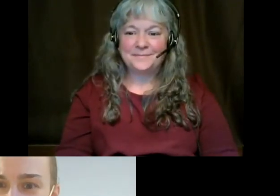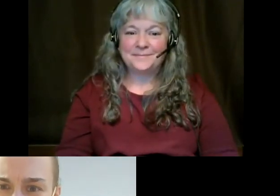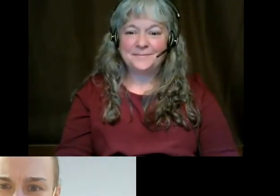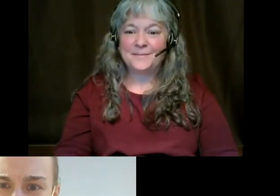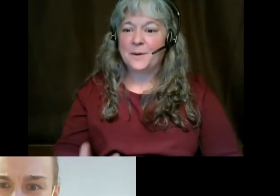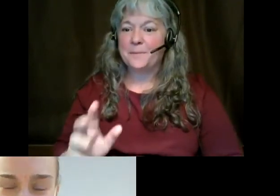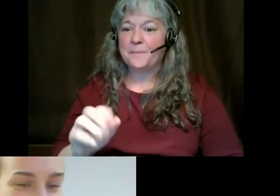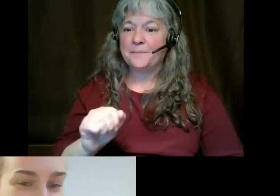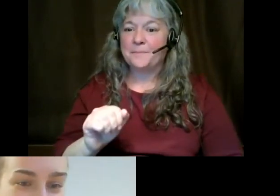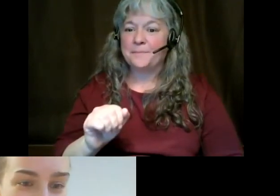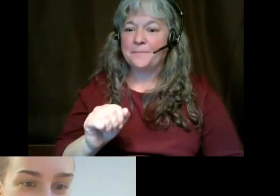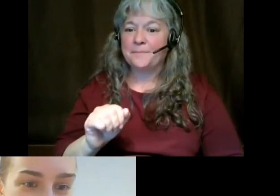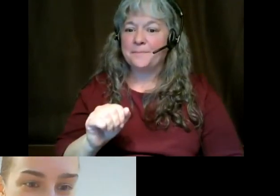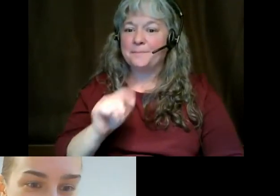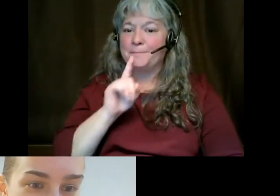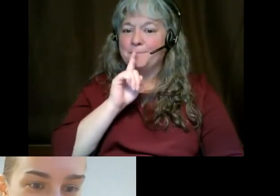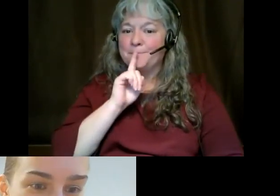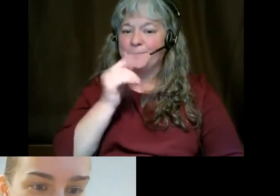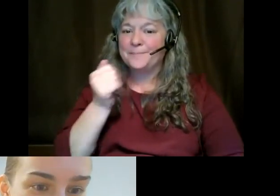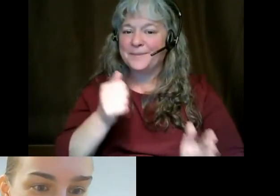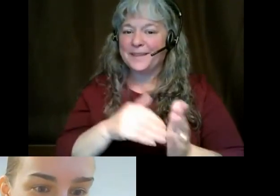Oops, you're muted again.